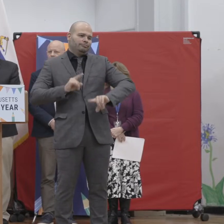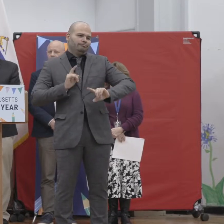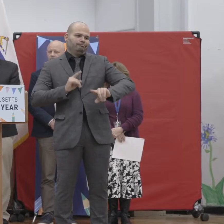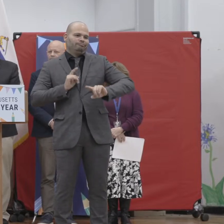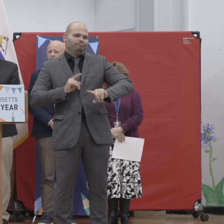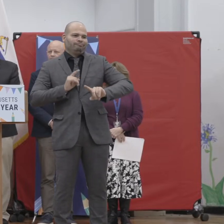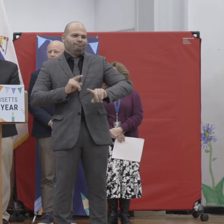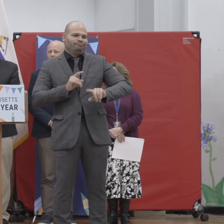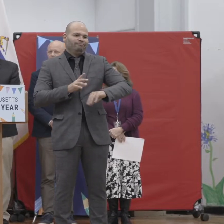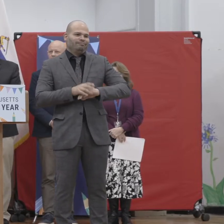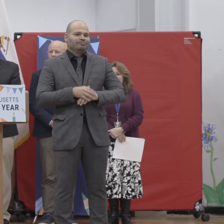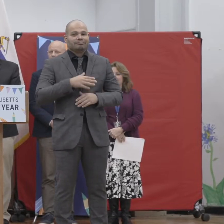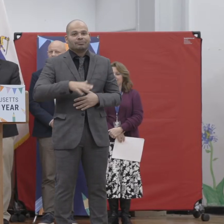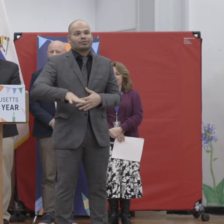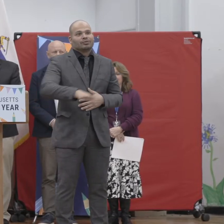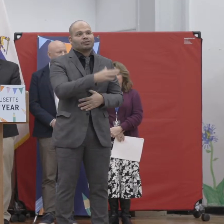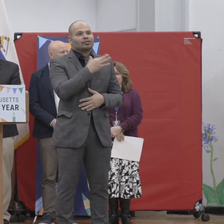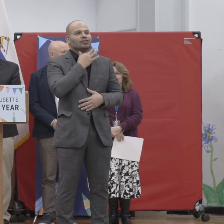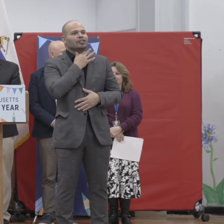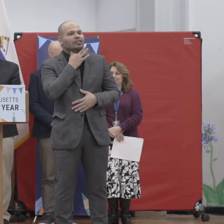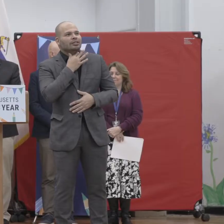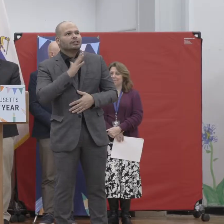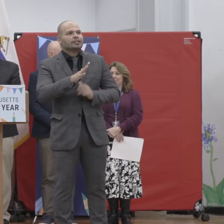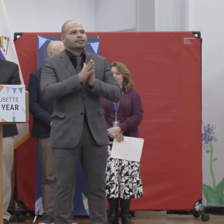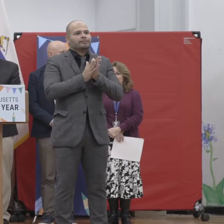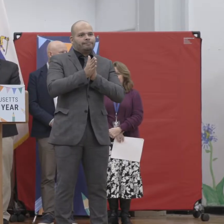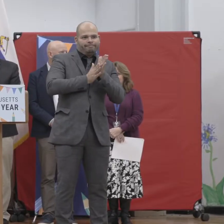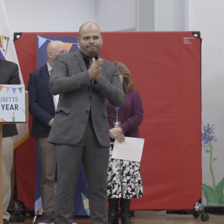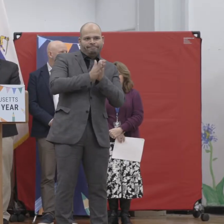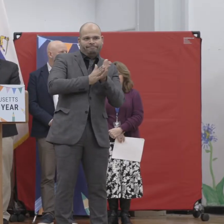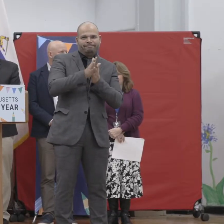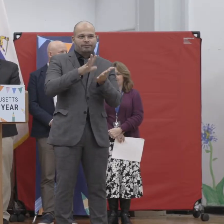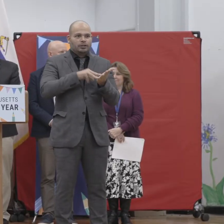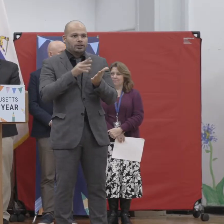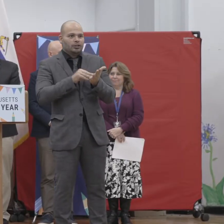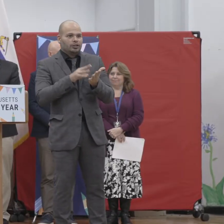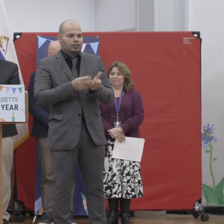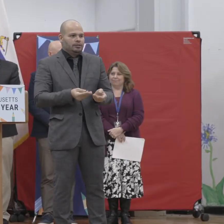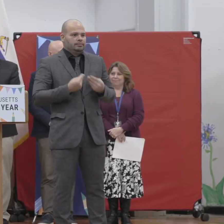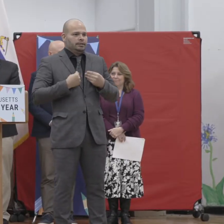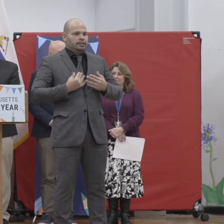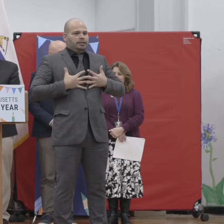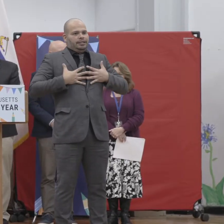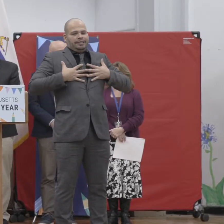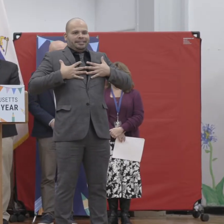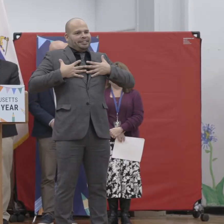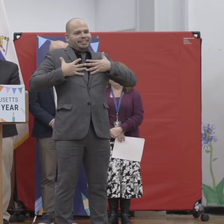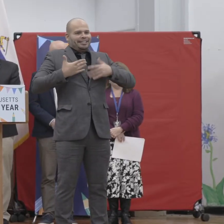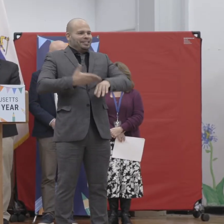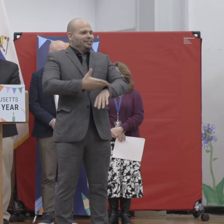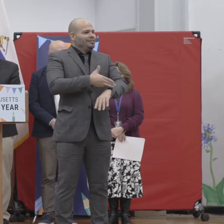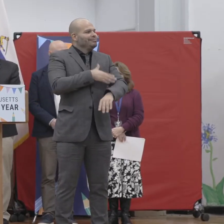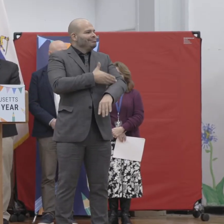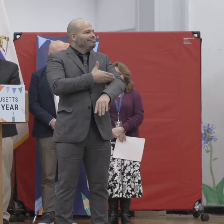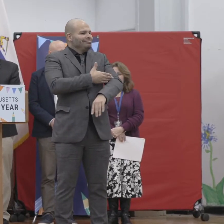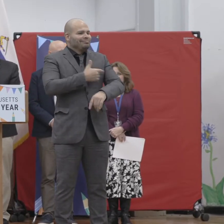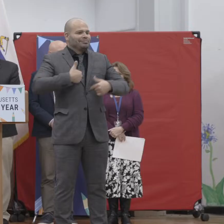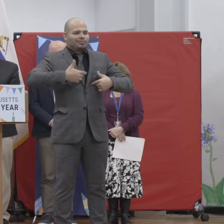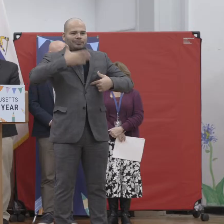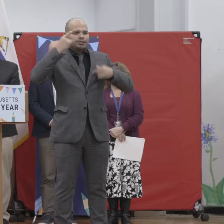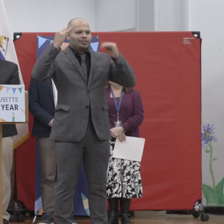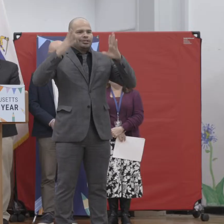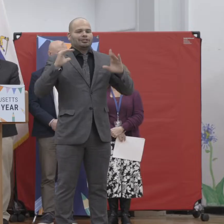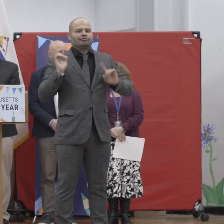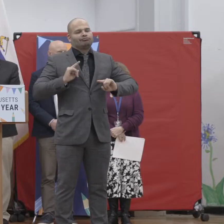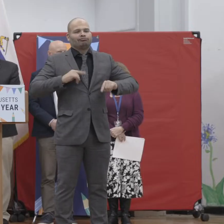willingness to learn motivate me to be a better teacher. Your kindness, resilience, and joy inspire me to be a better